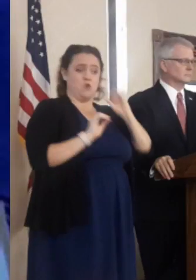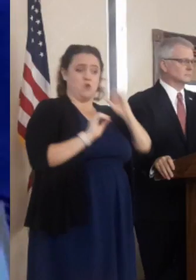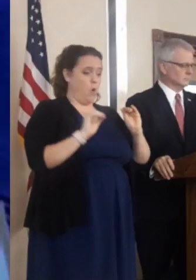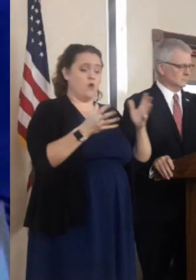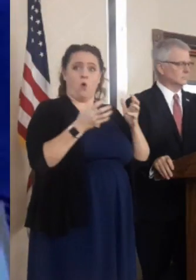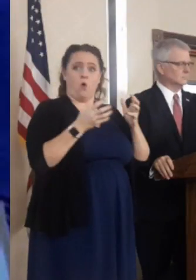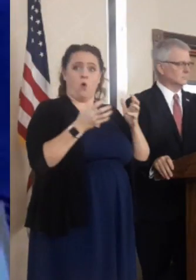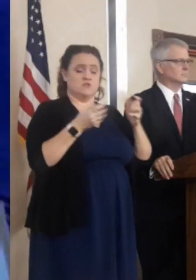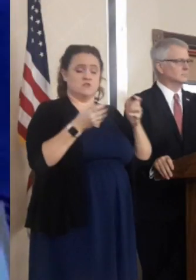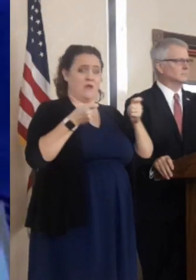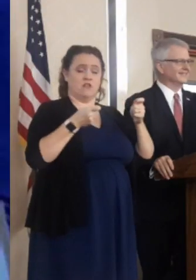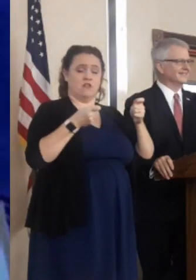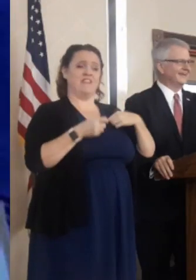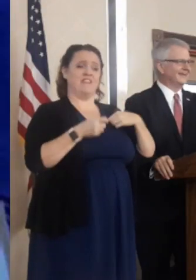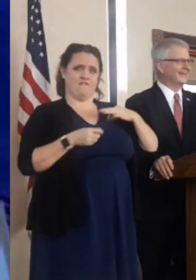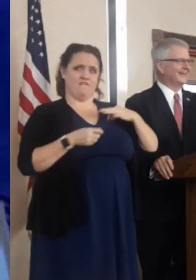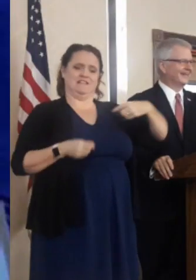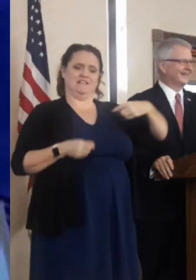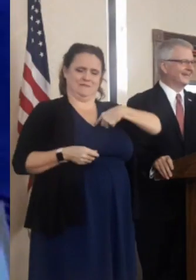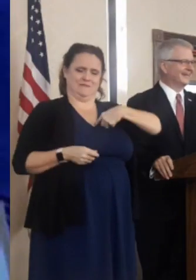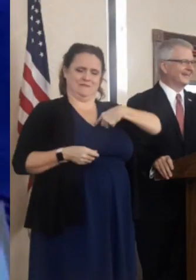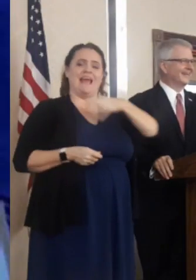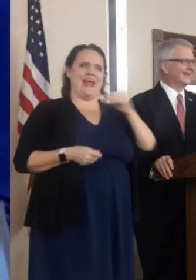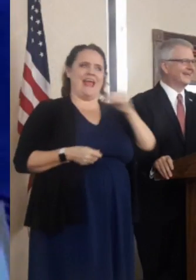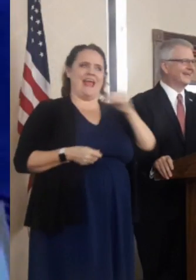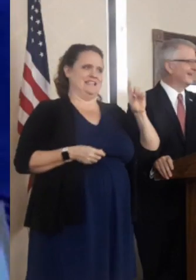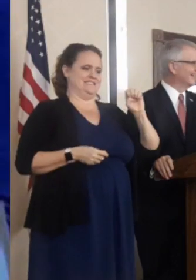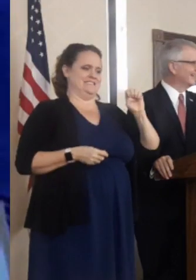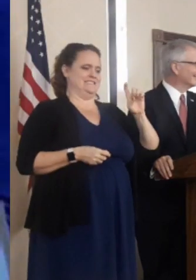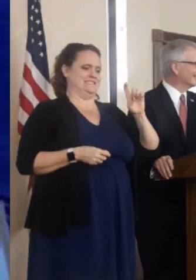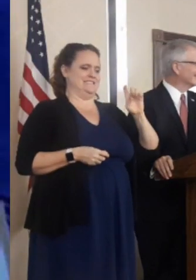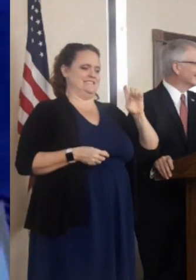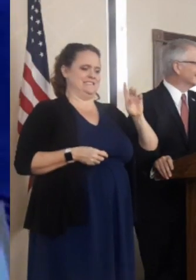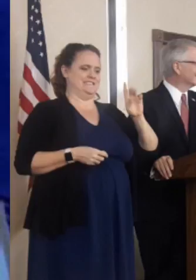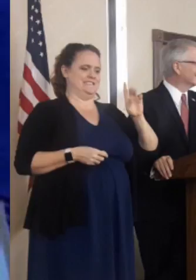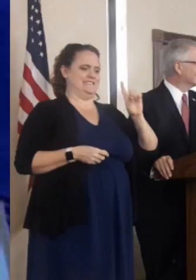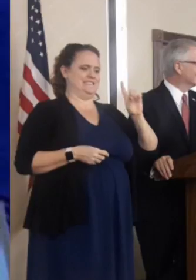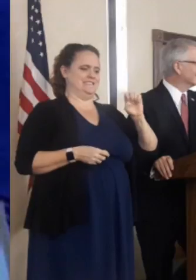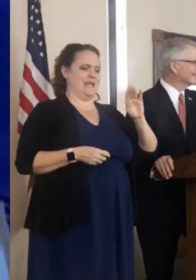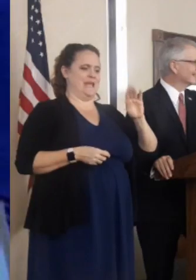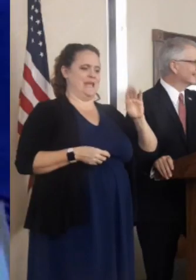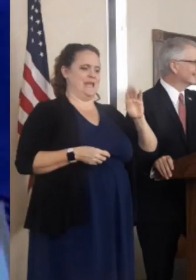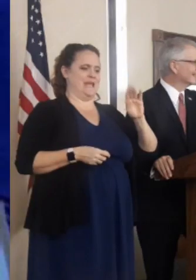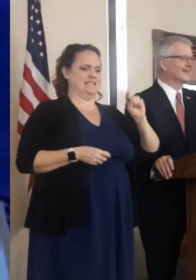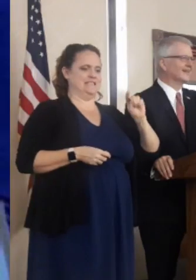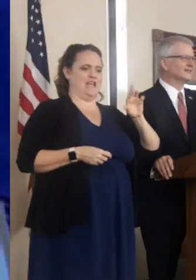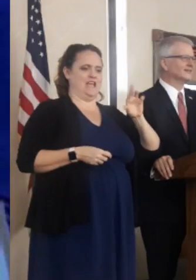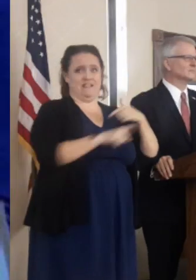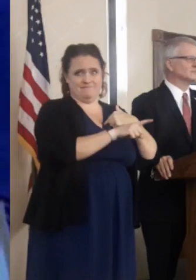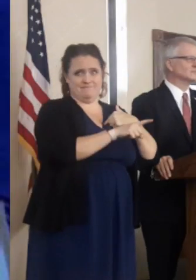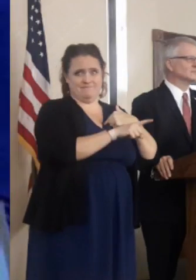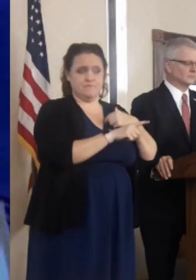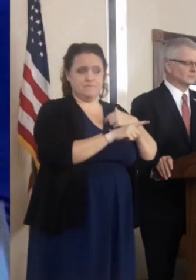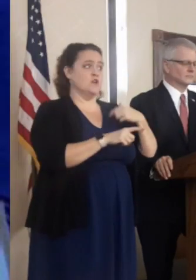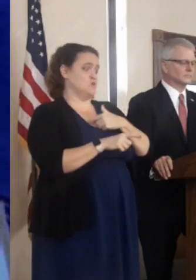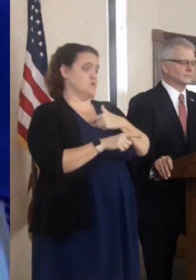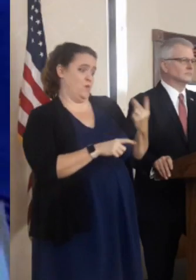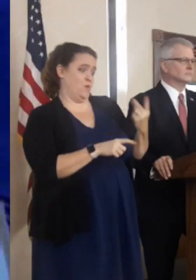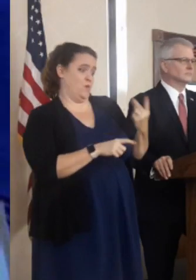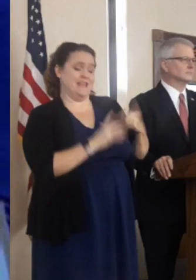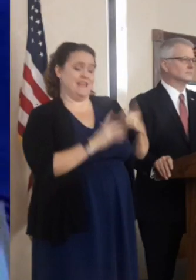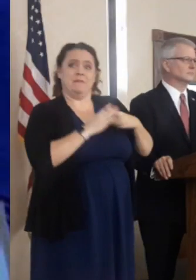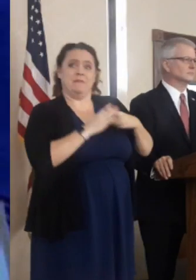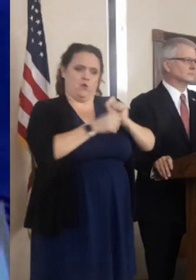Terry. Thank you, Tanya. And so Tanya and I began doing the work. I'm